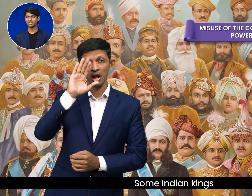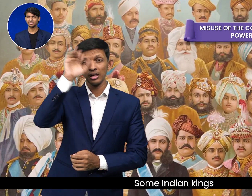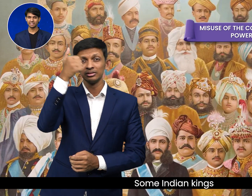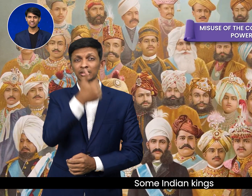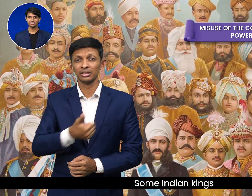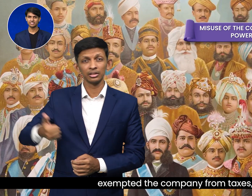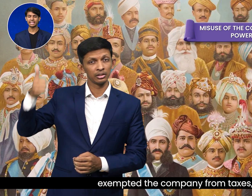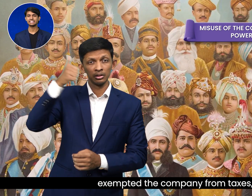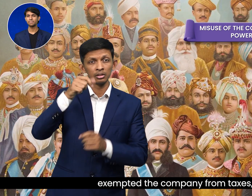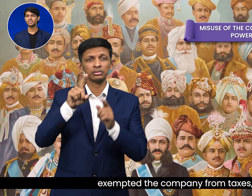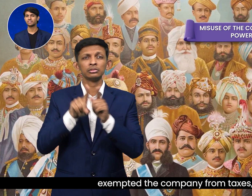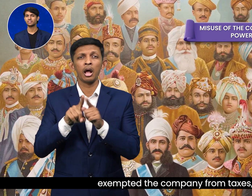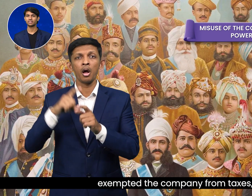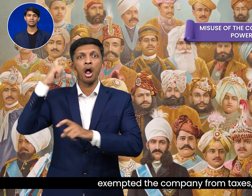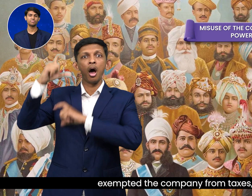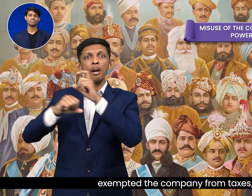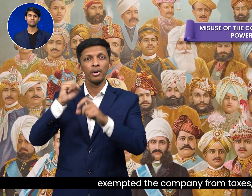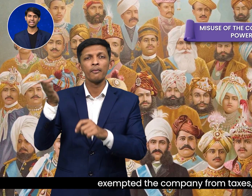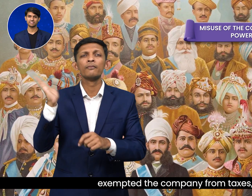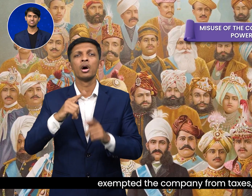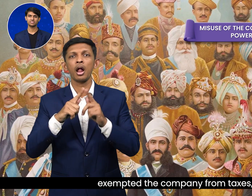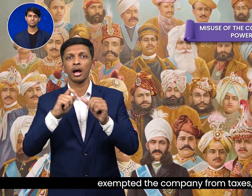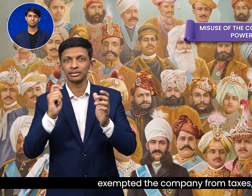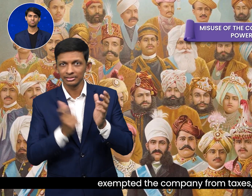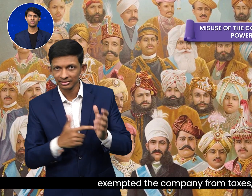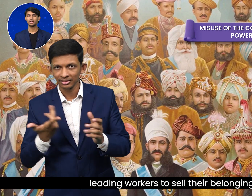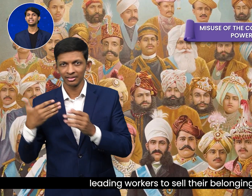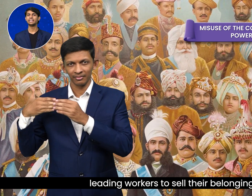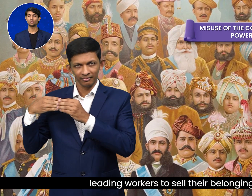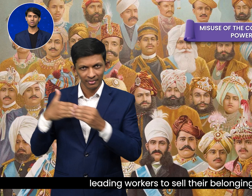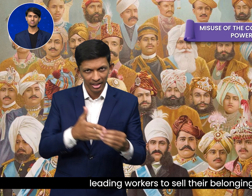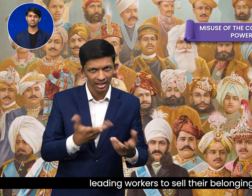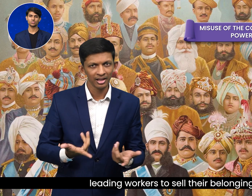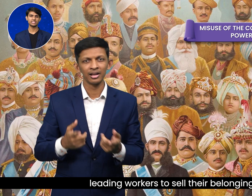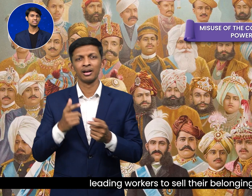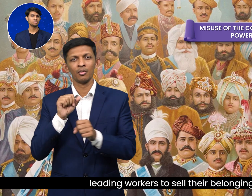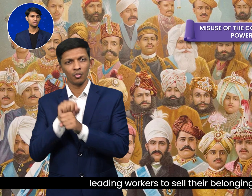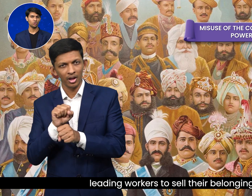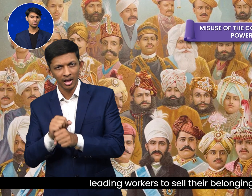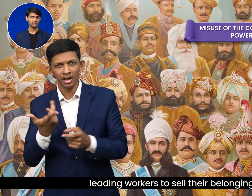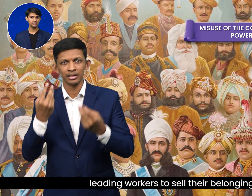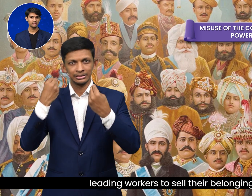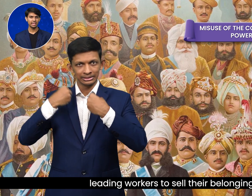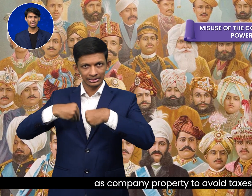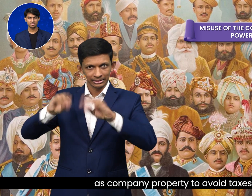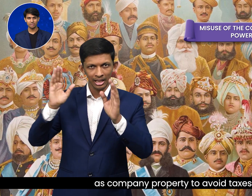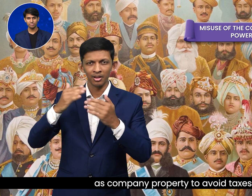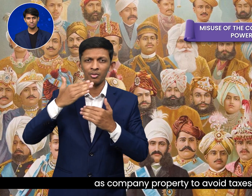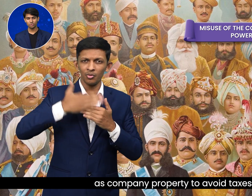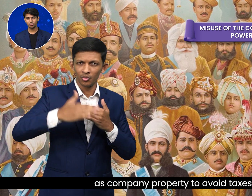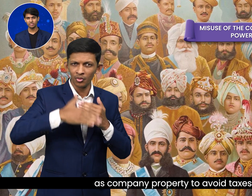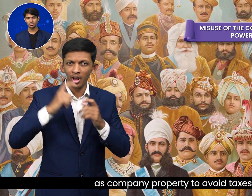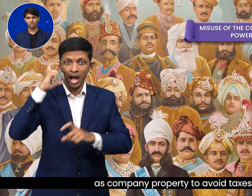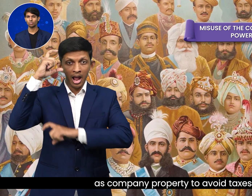Some Indian kings exempted the company from taxes, leading workers to sell their belongings as